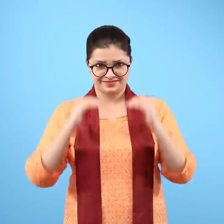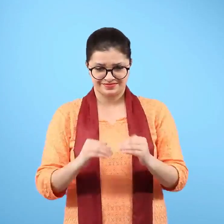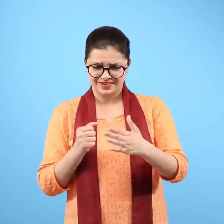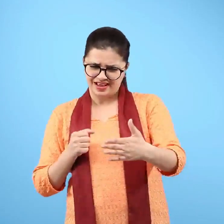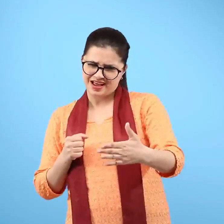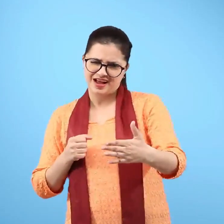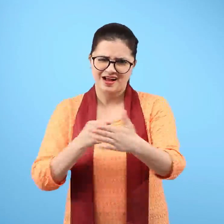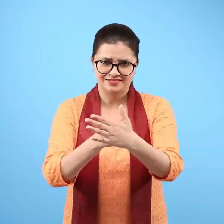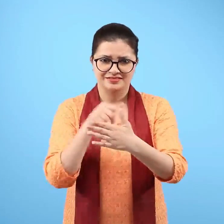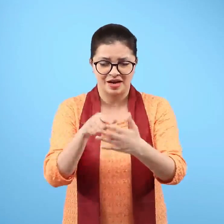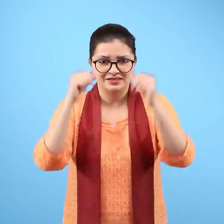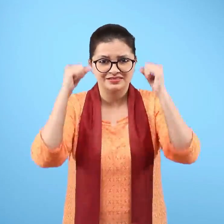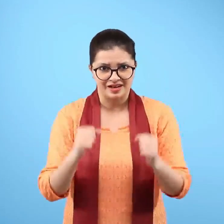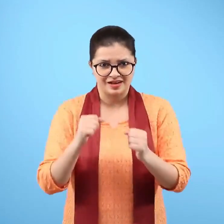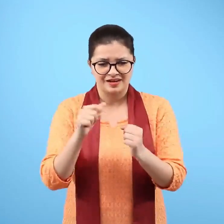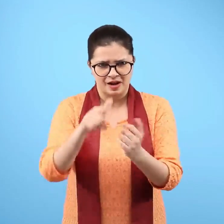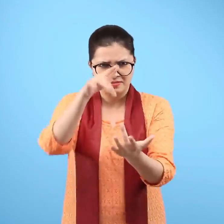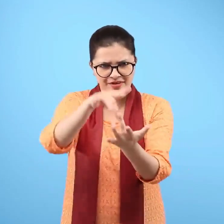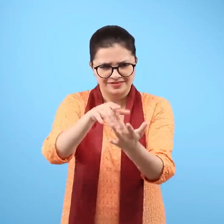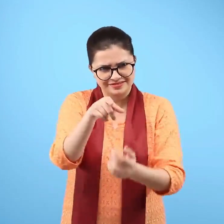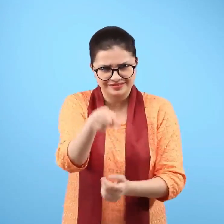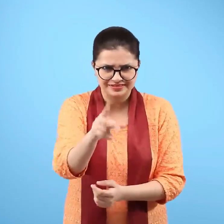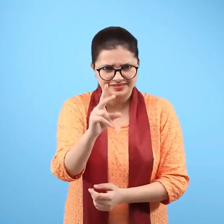Last seat of middle row in 2nd.